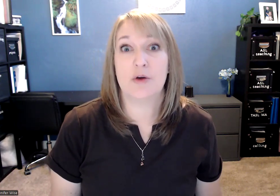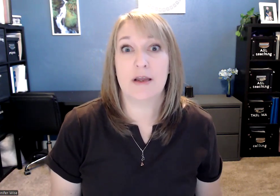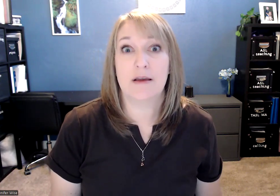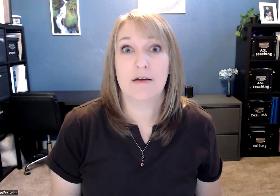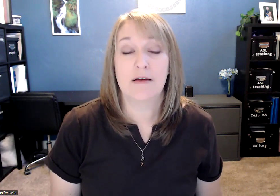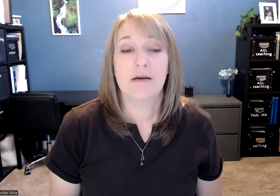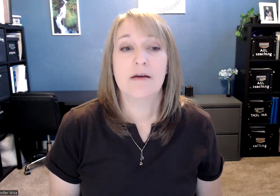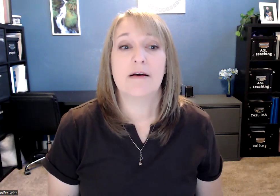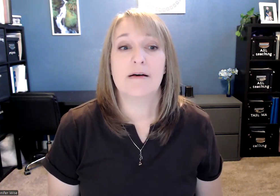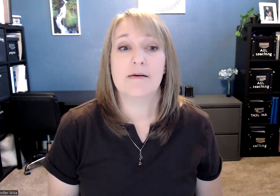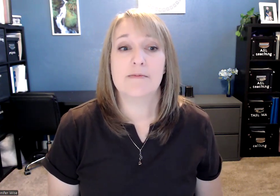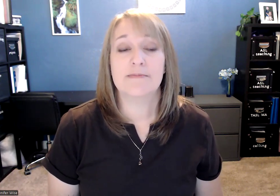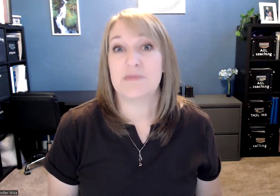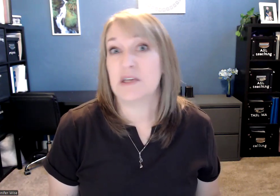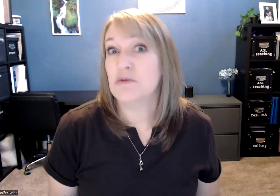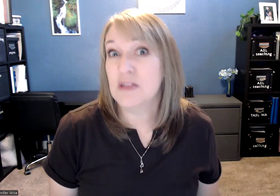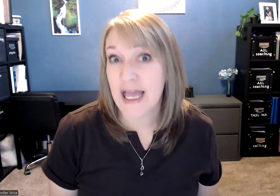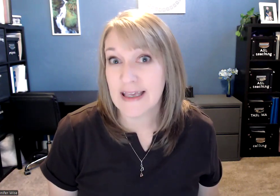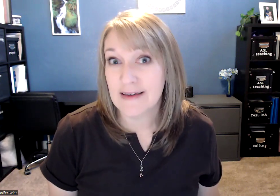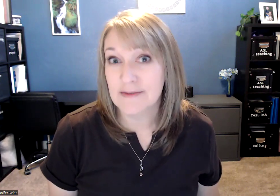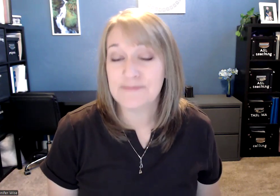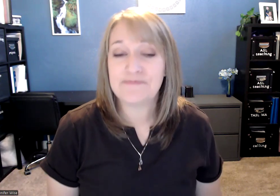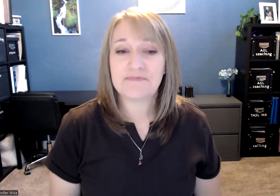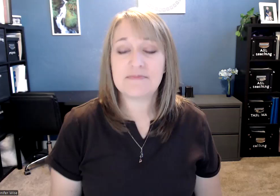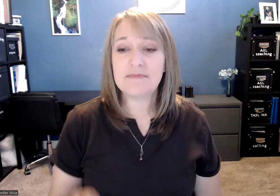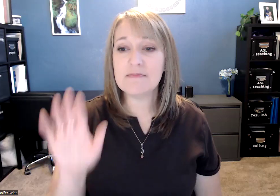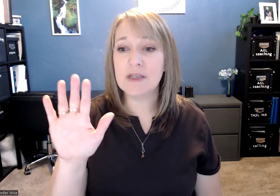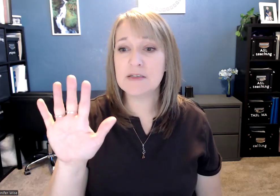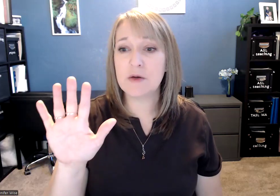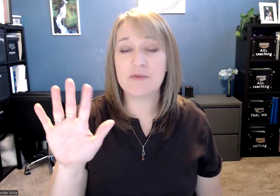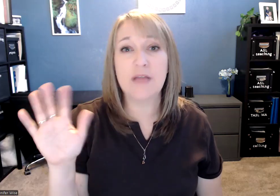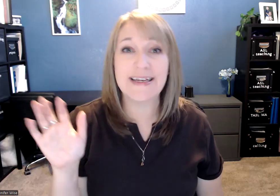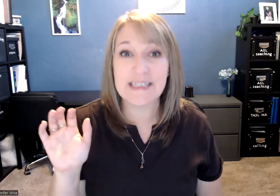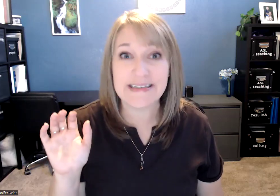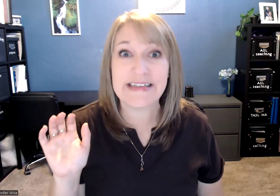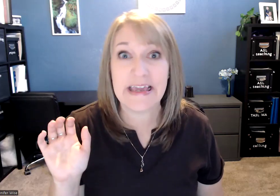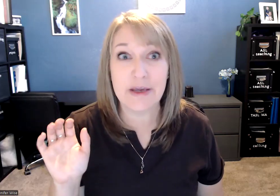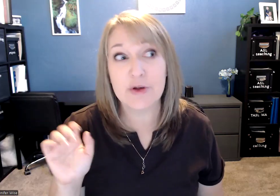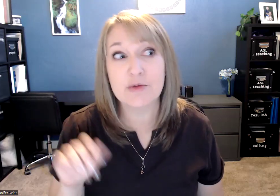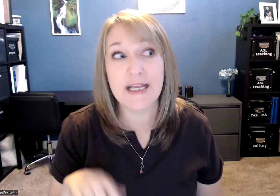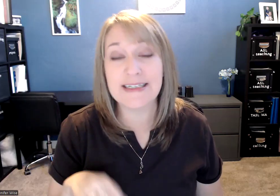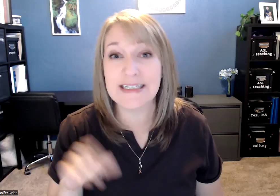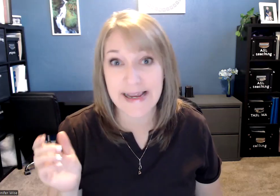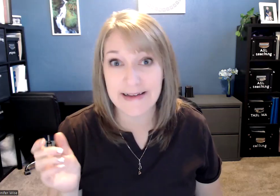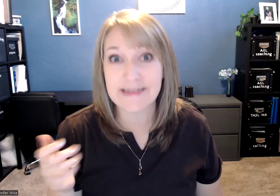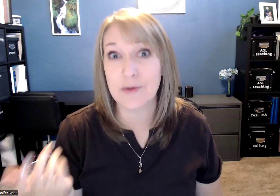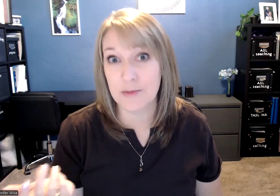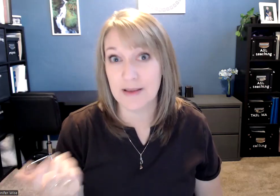enjoy, something you like. So if you like to ski or you like to dance, that would be this